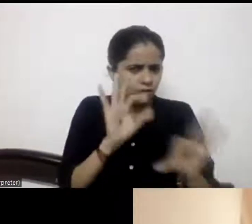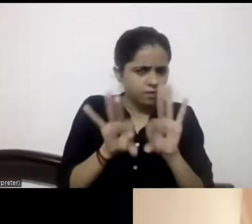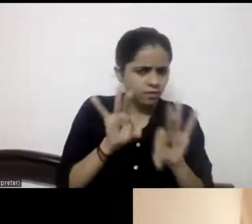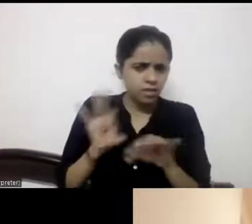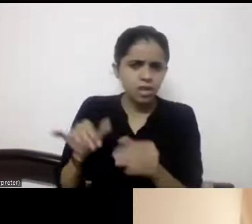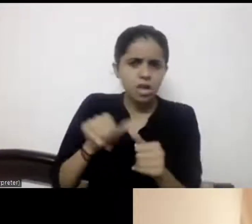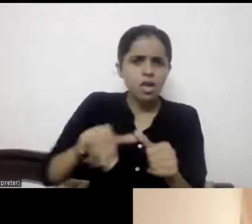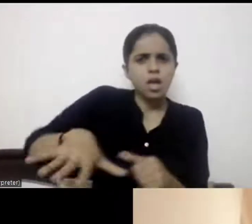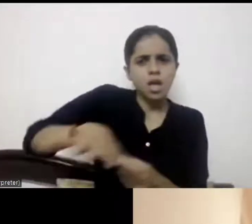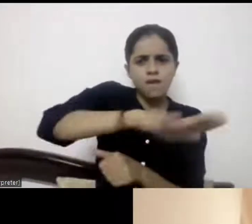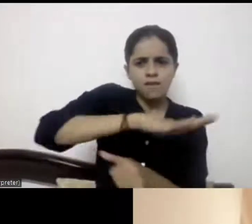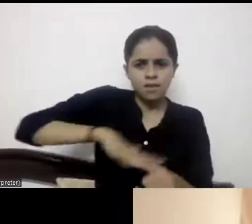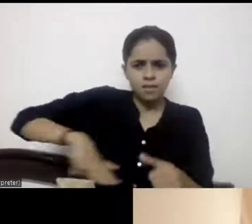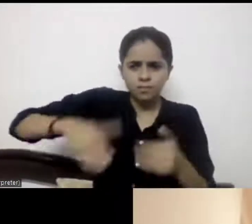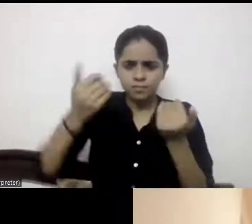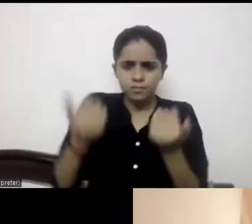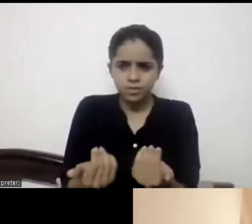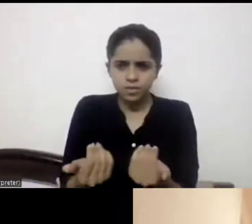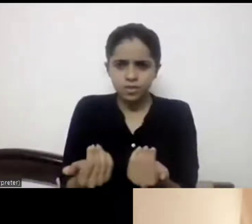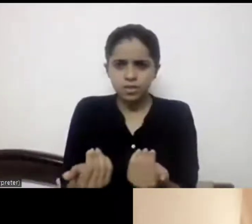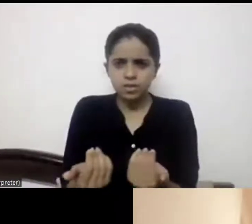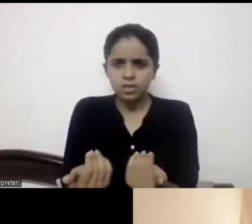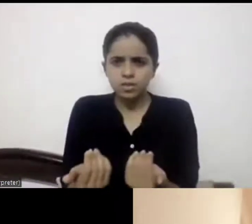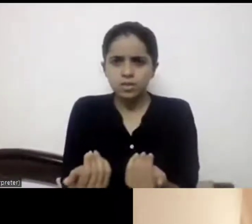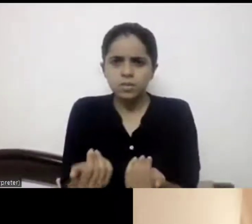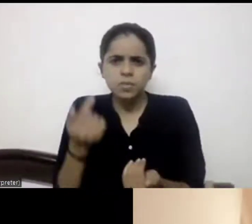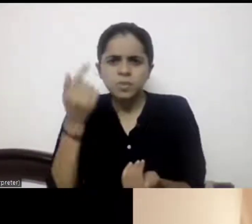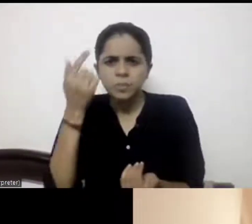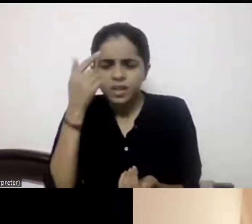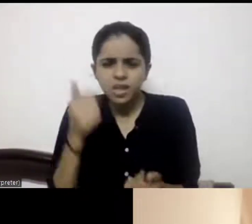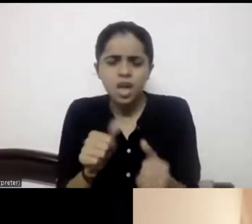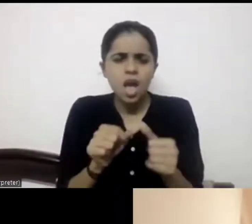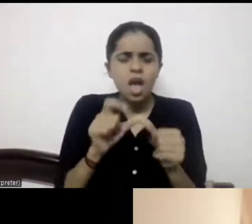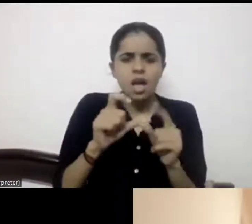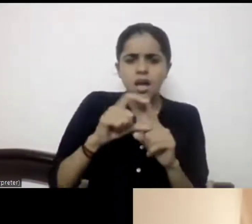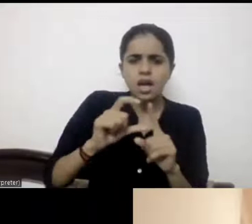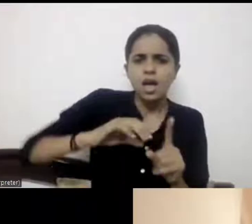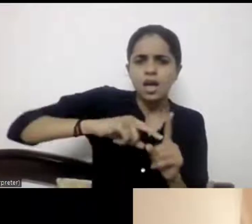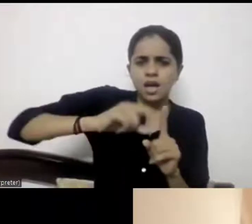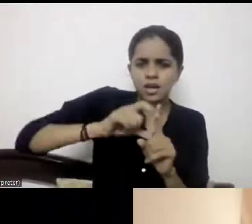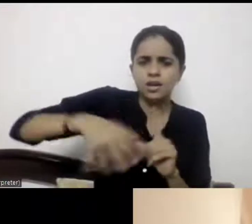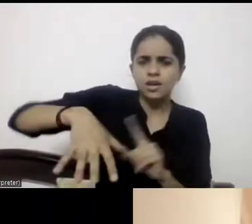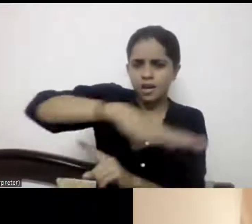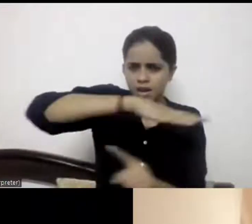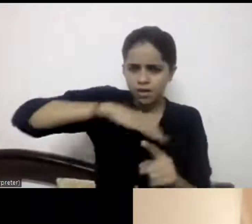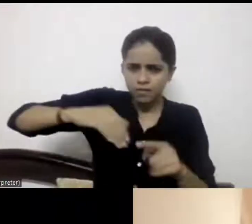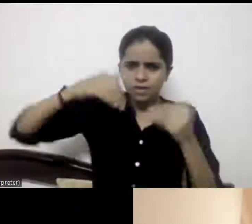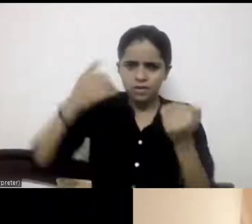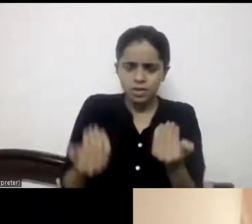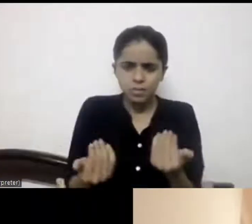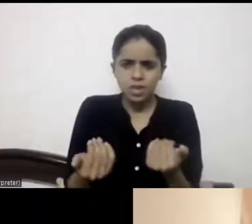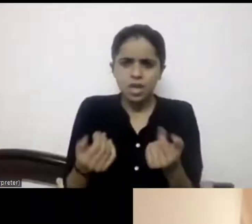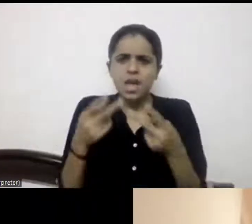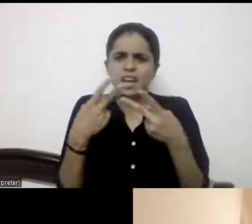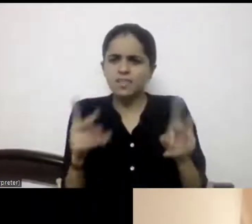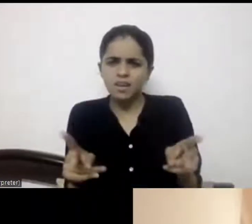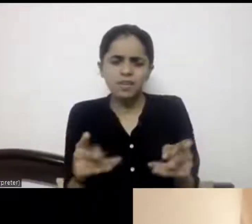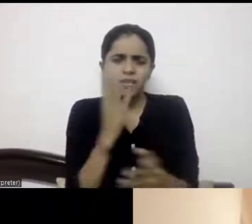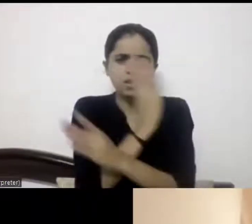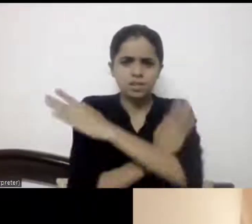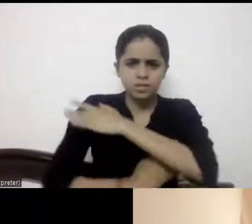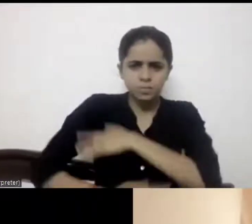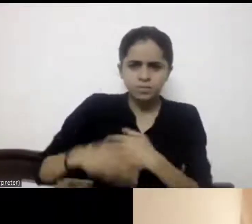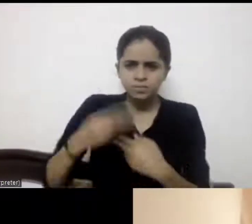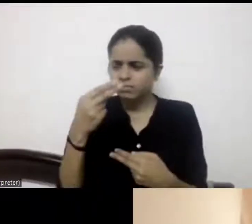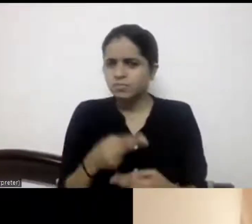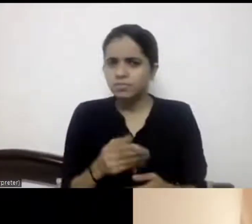the people that we have here? Are we from diverse fields or are we from academia?